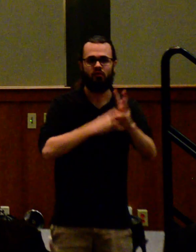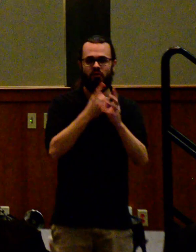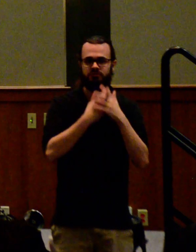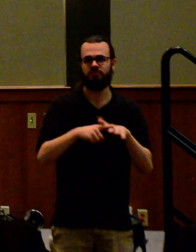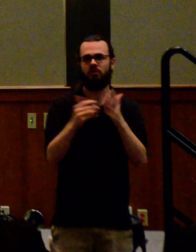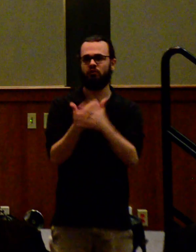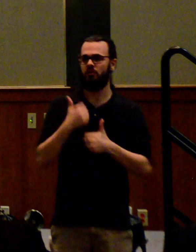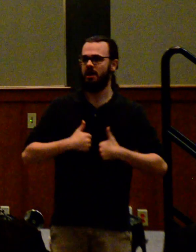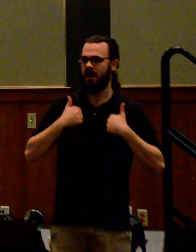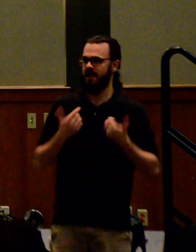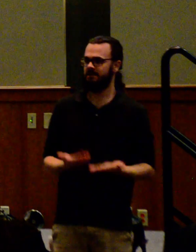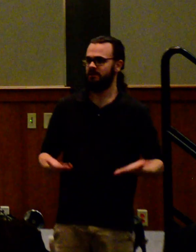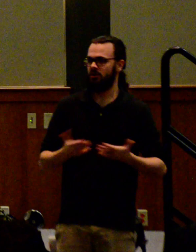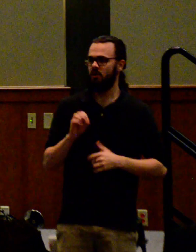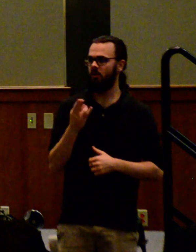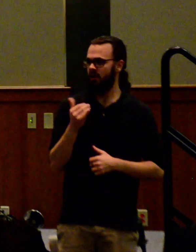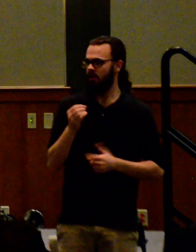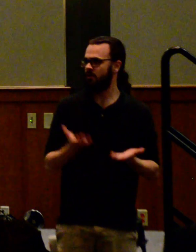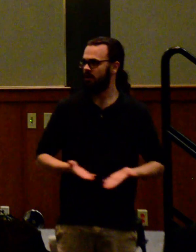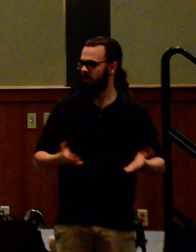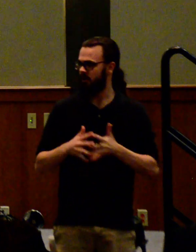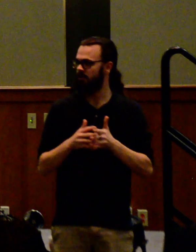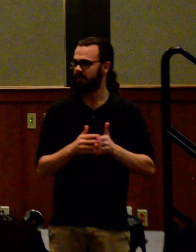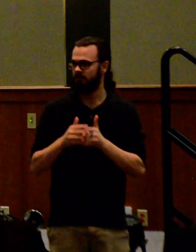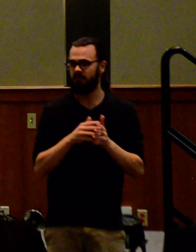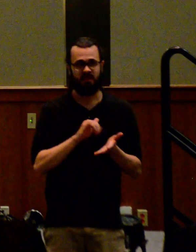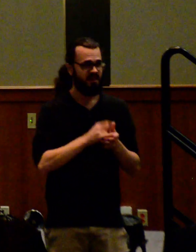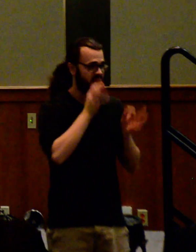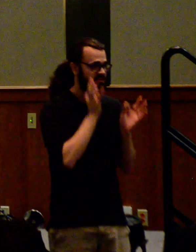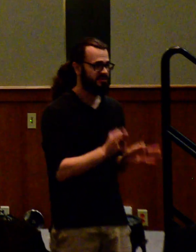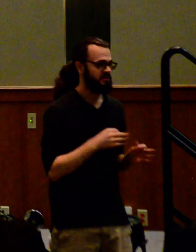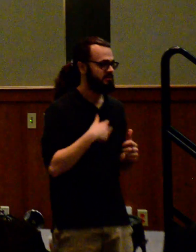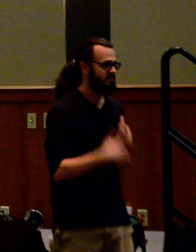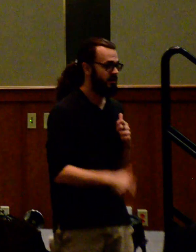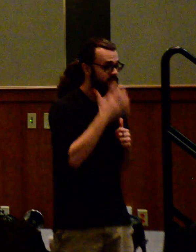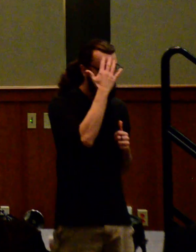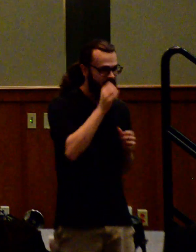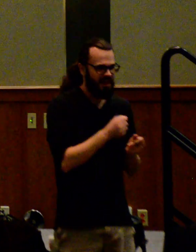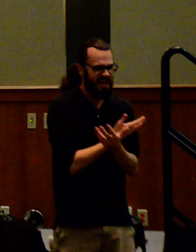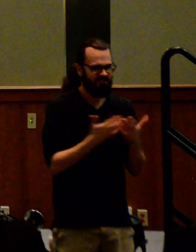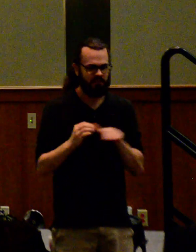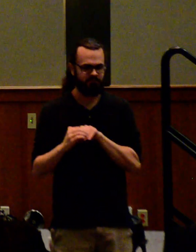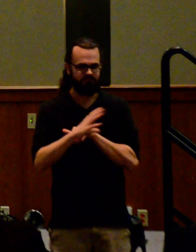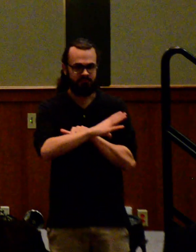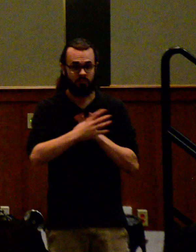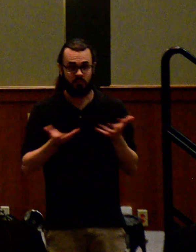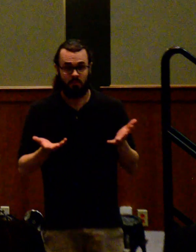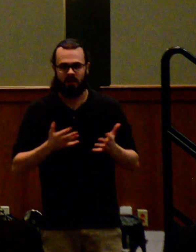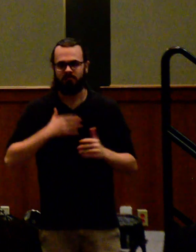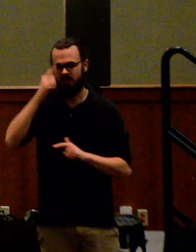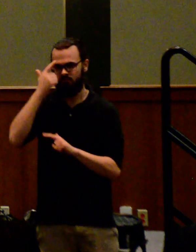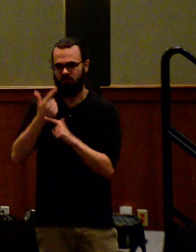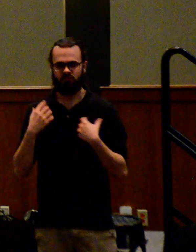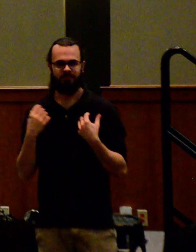US. The decision wasn't easy, heavily influenced by my brother's health. I had to leave my